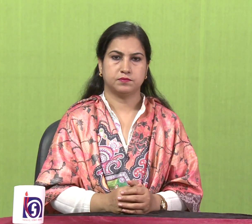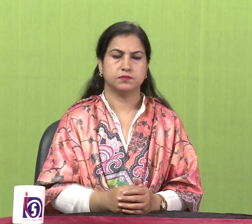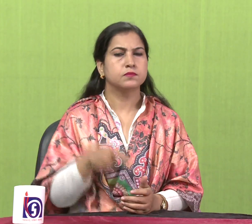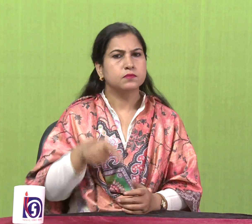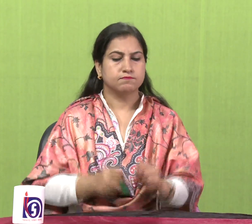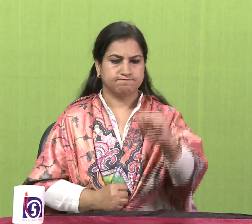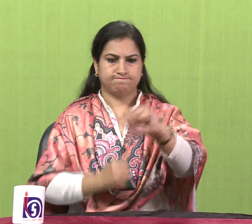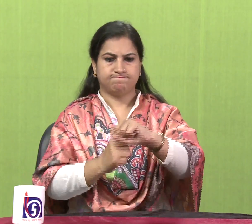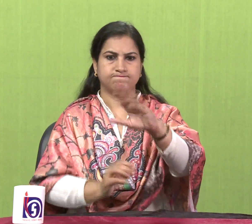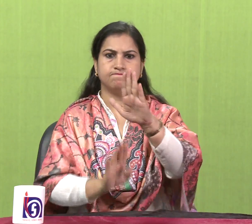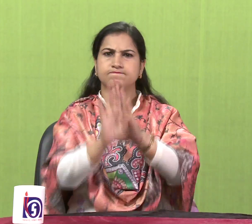Sustainable development